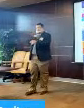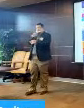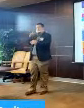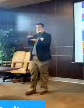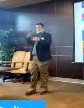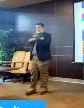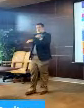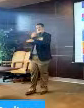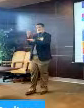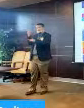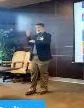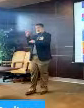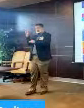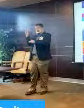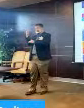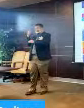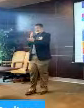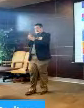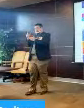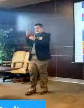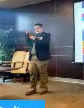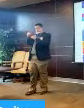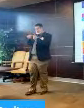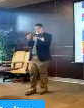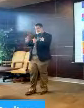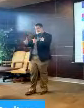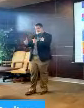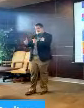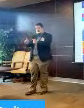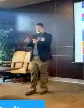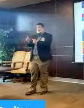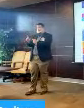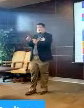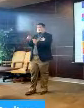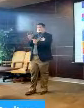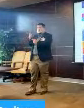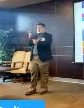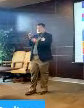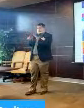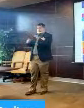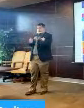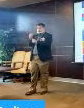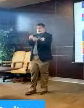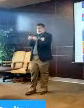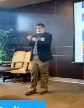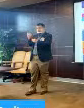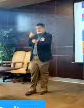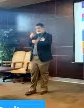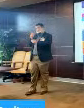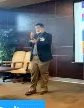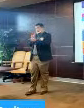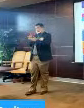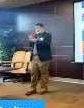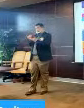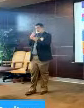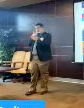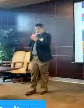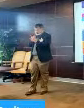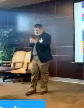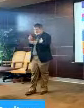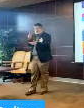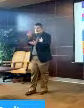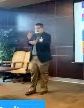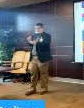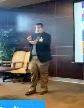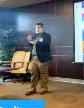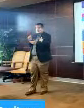from 8 earlier this week. Unfortunately, it is one of the lowest numbers we've had in recent weeks, so very good news